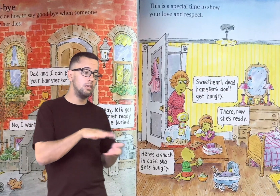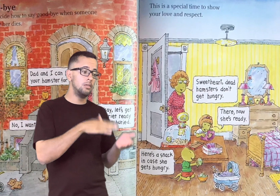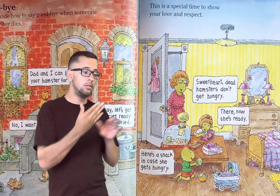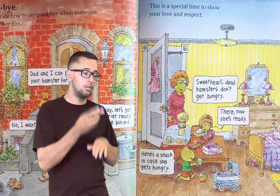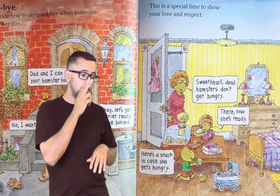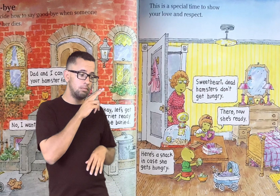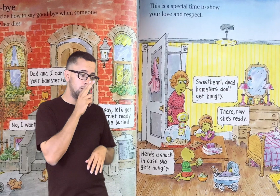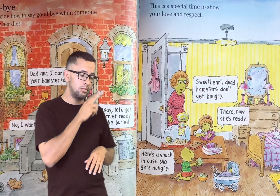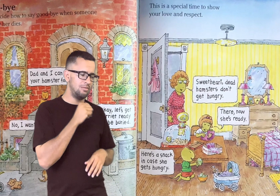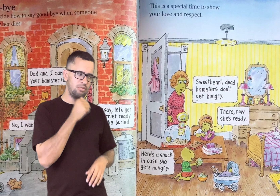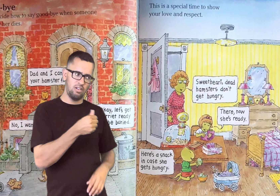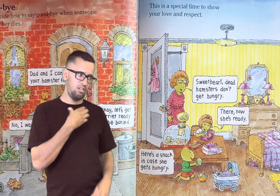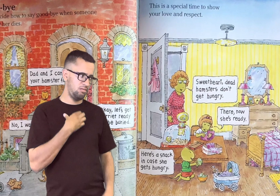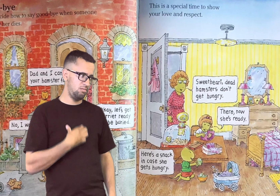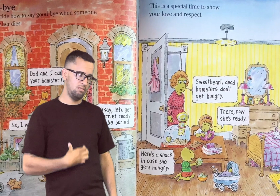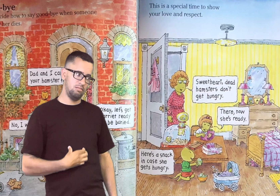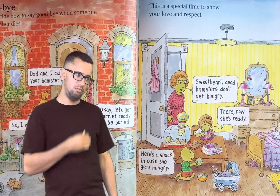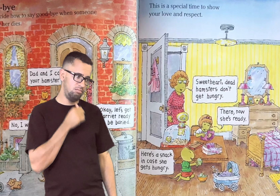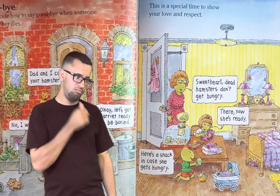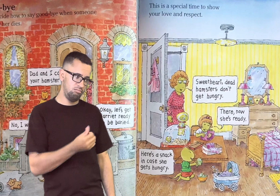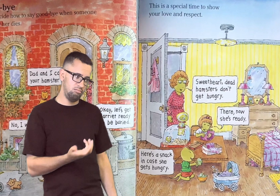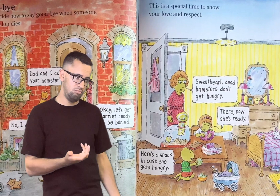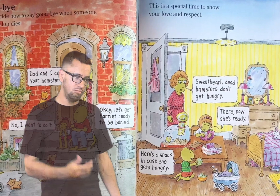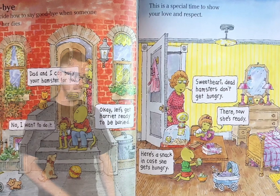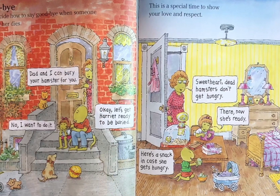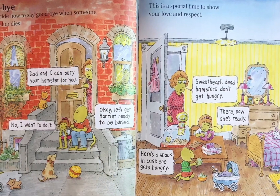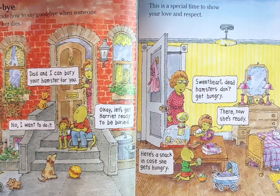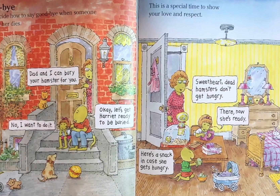Sweetheart, dead hamsters don't get hungry.